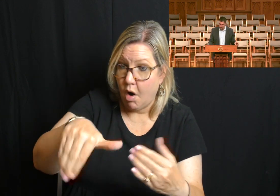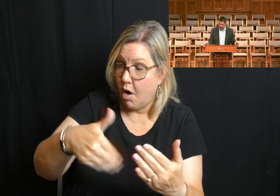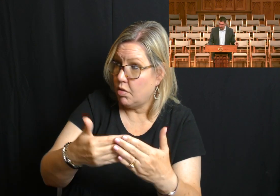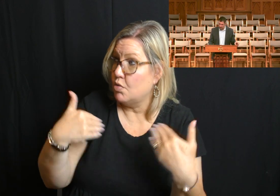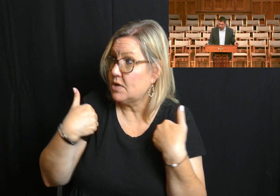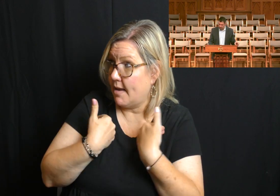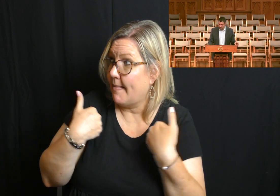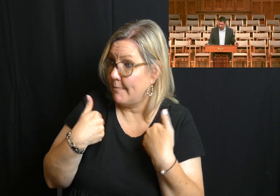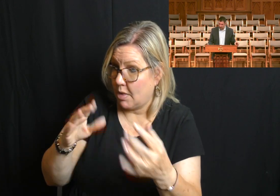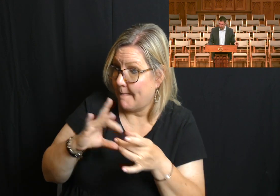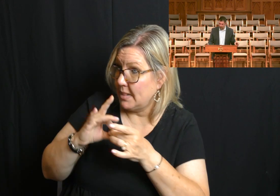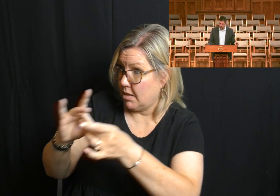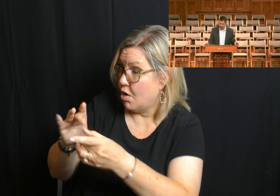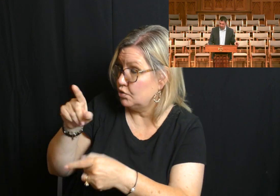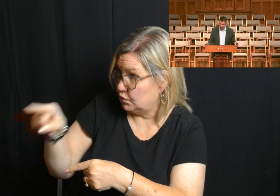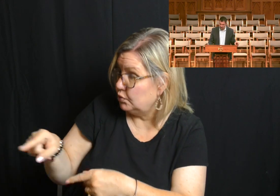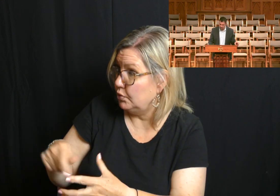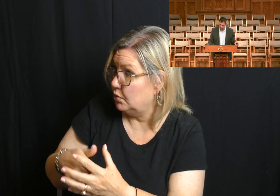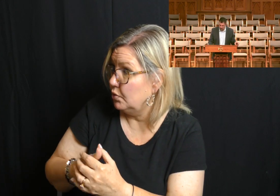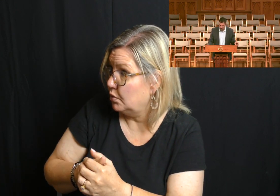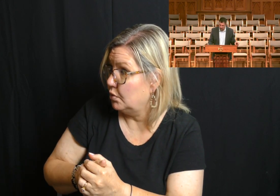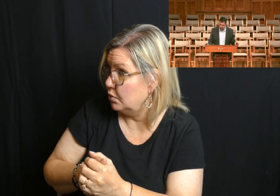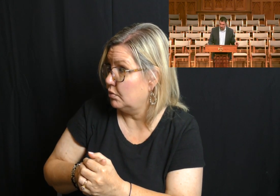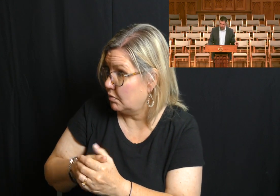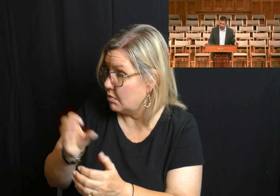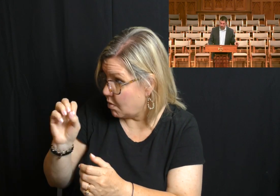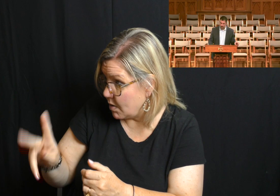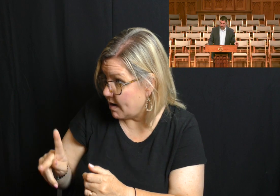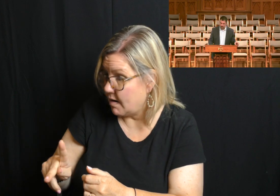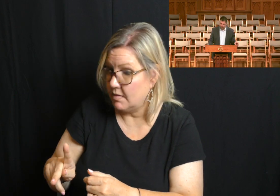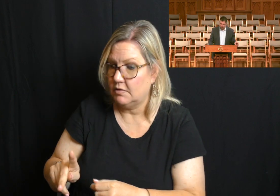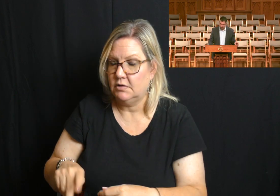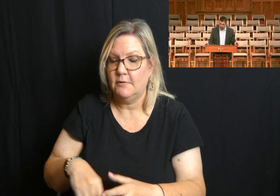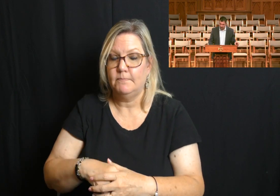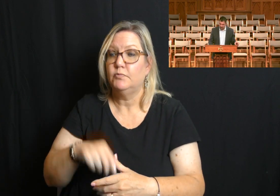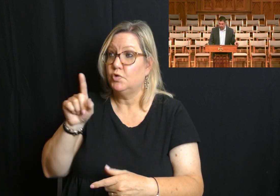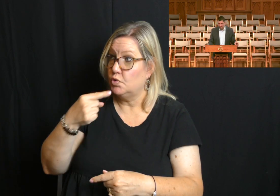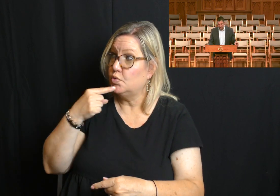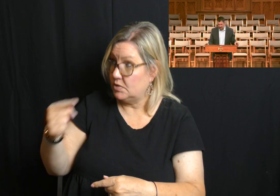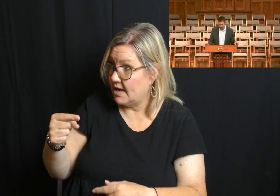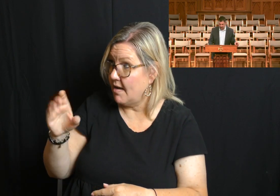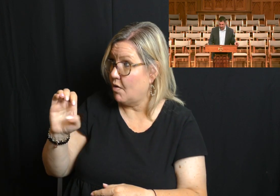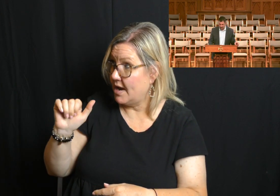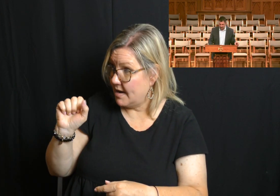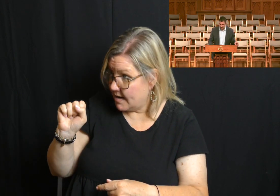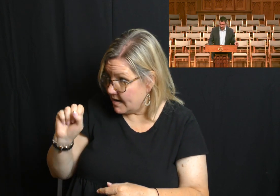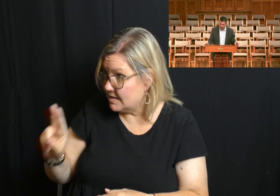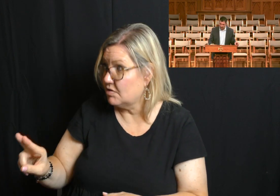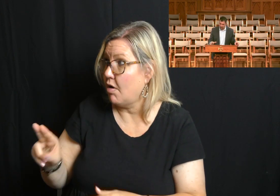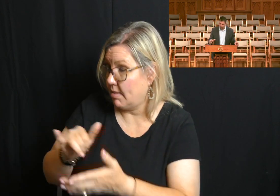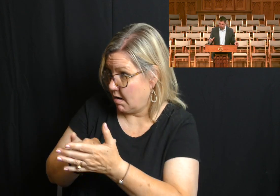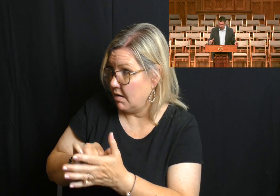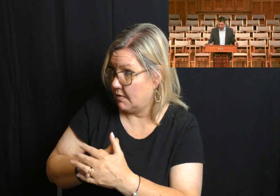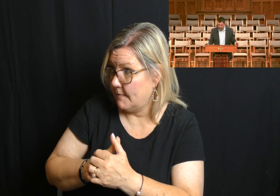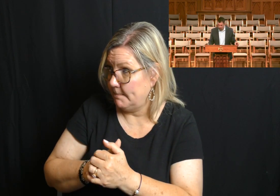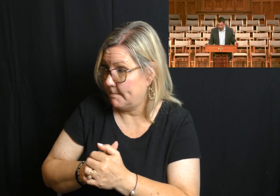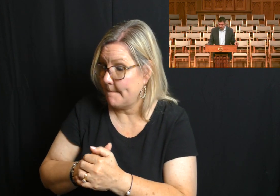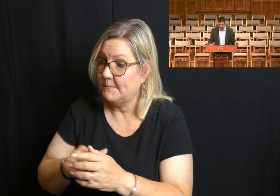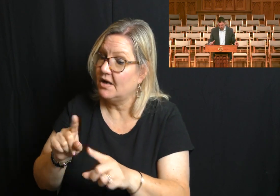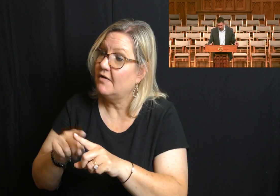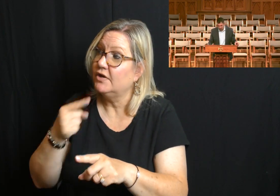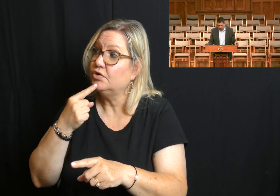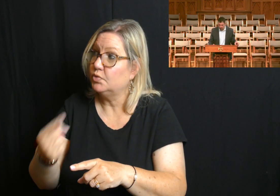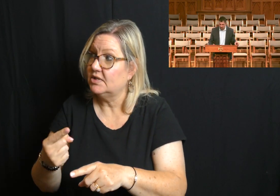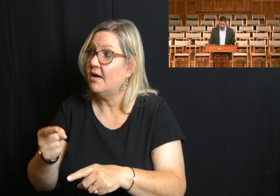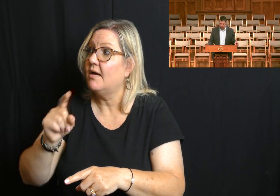Jacob, and they're a gift sent to my lord Esau. And look, he's behind us. And he also told the second one